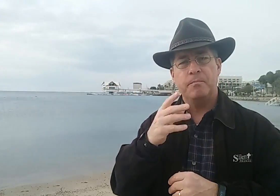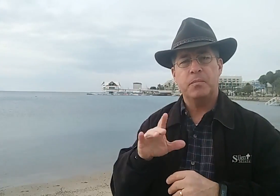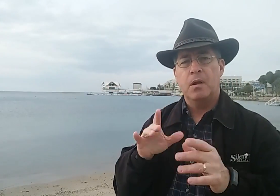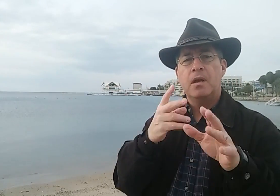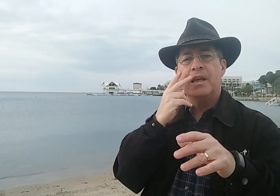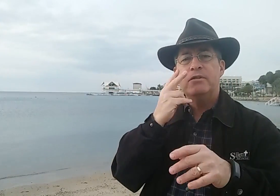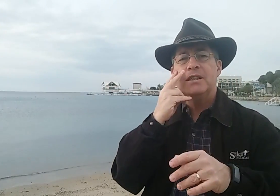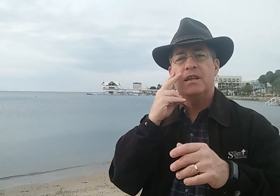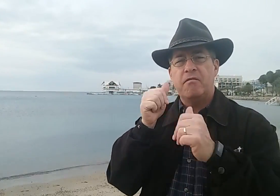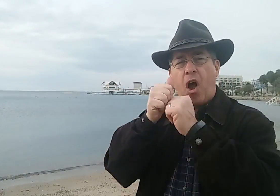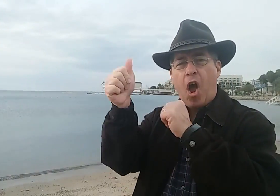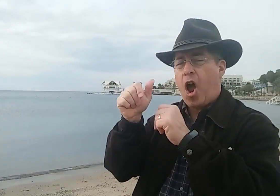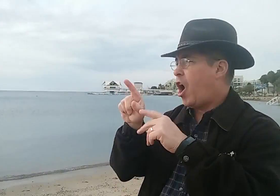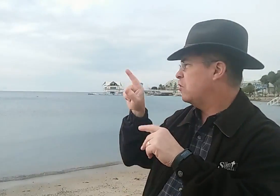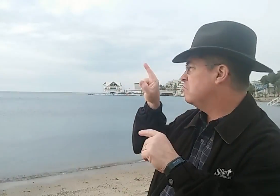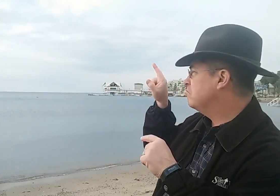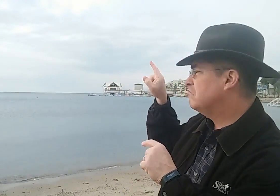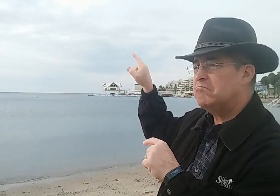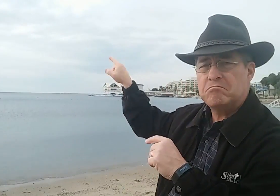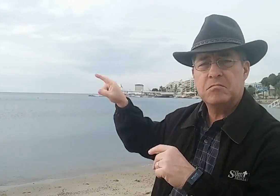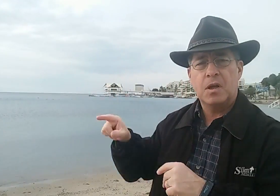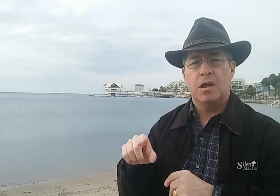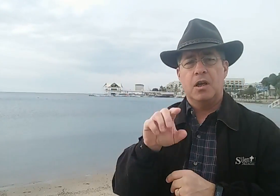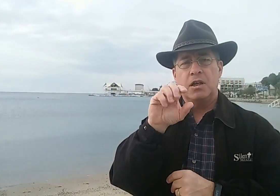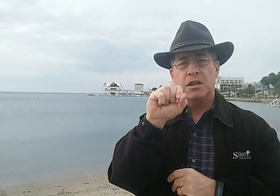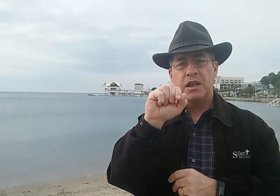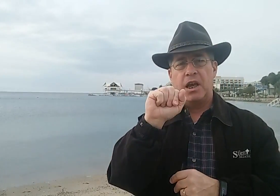It's a beautiful place. You can see very, very far.